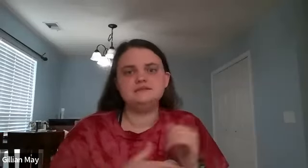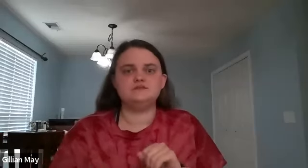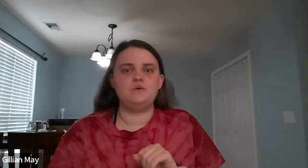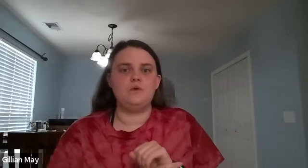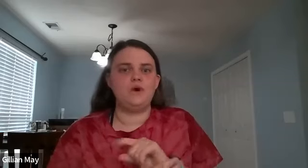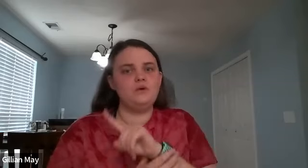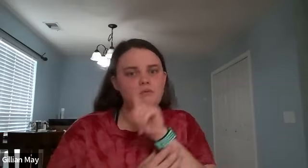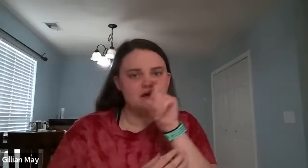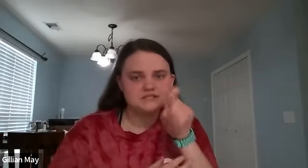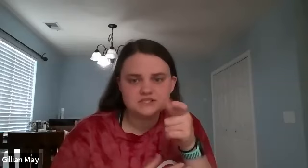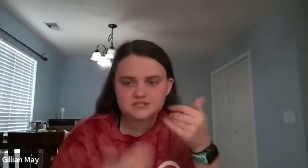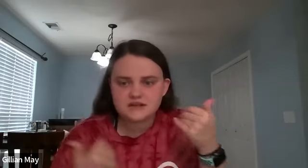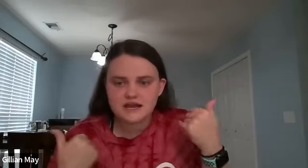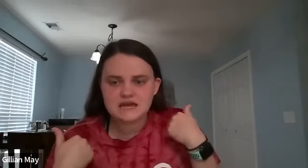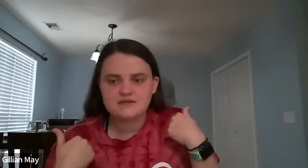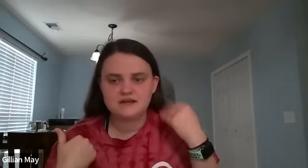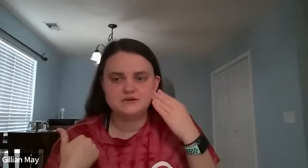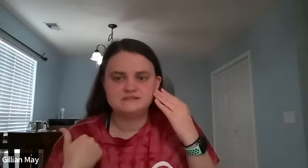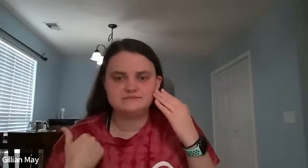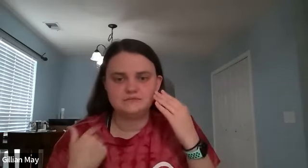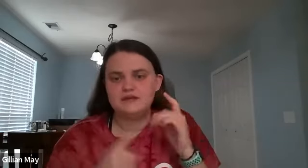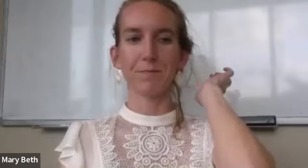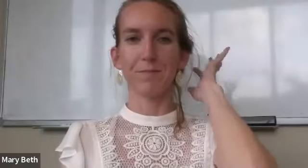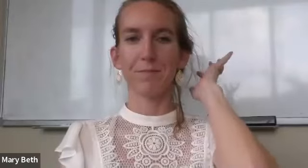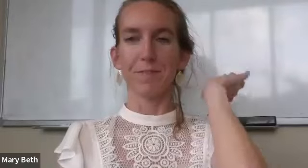comments or questions you guys have? I know we have like 1 minute.